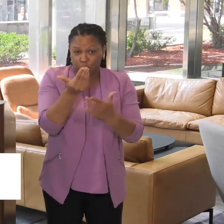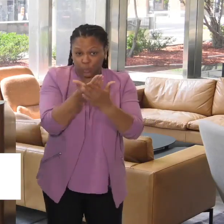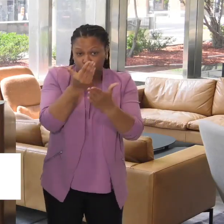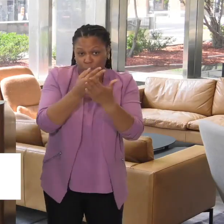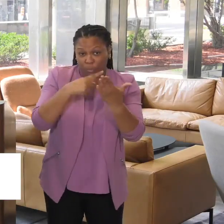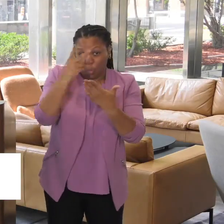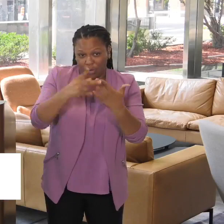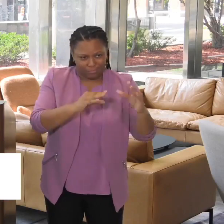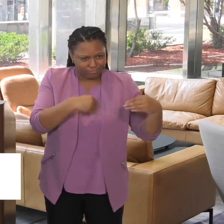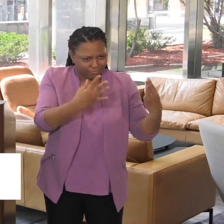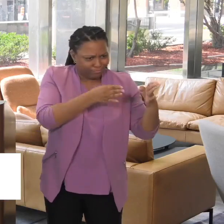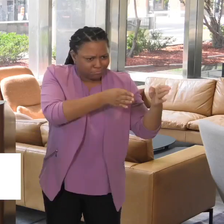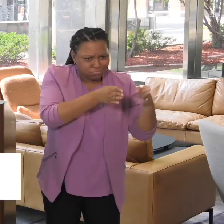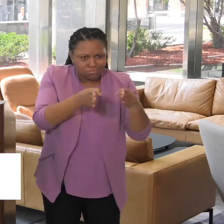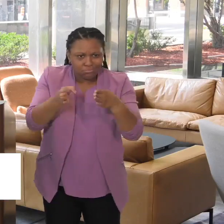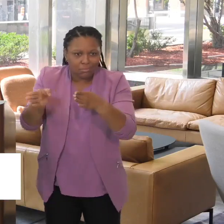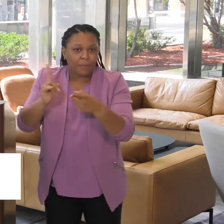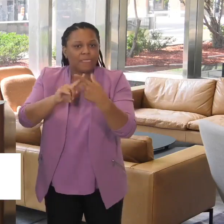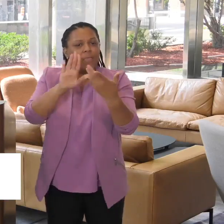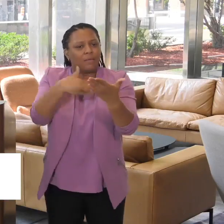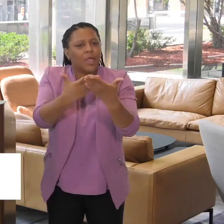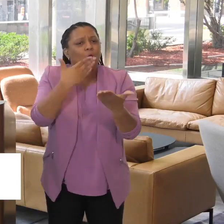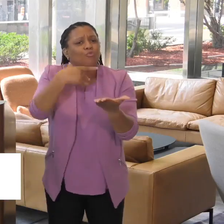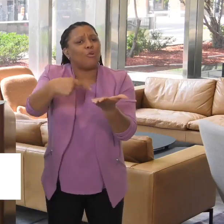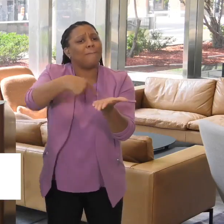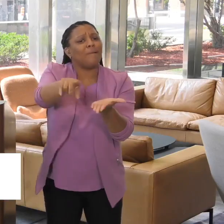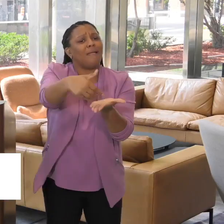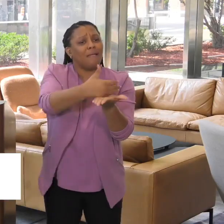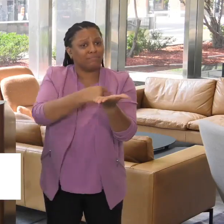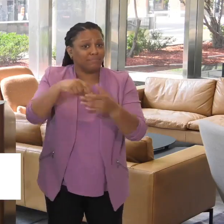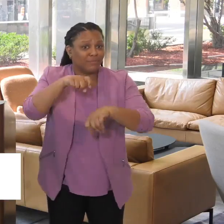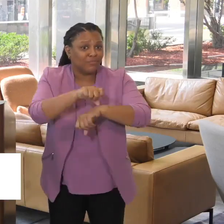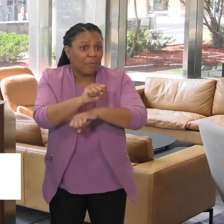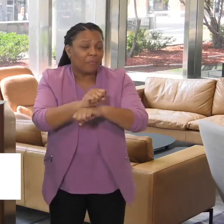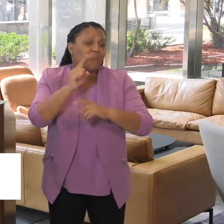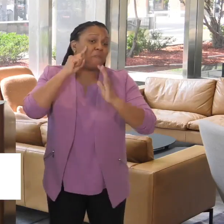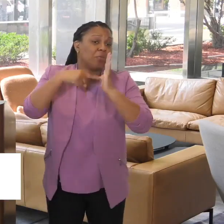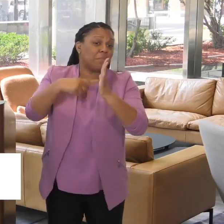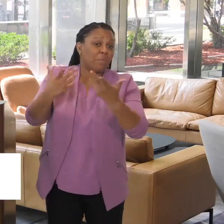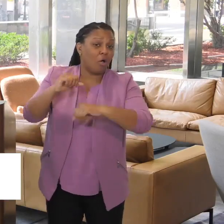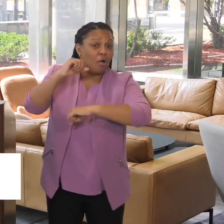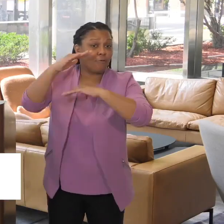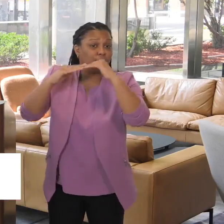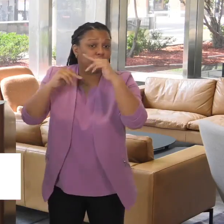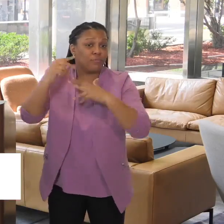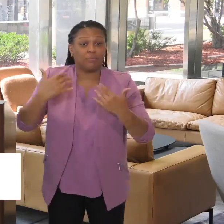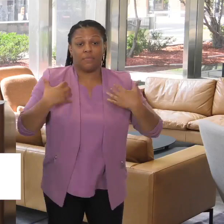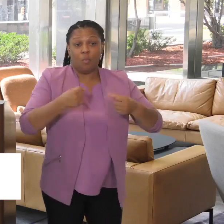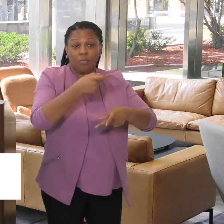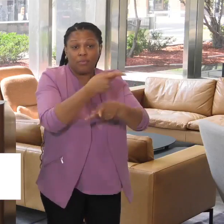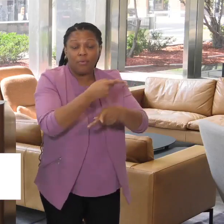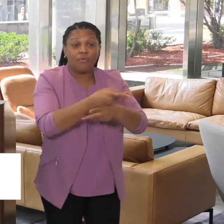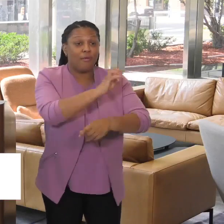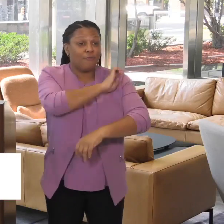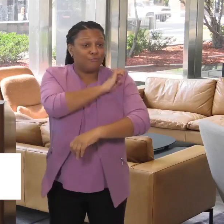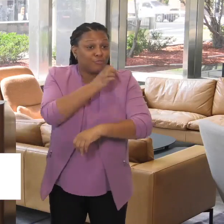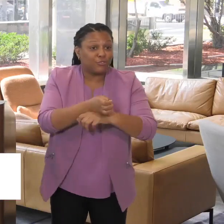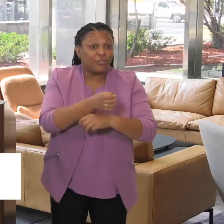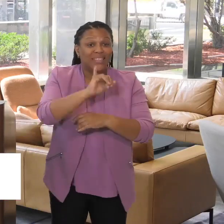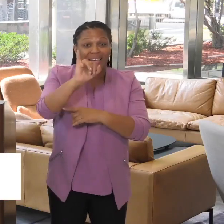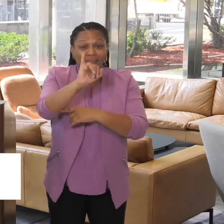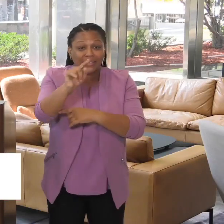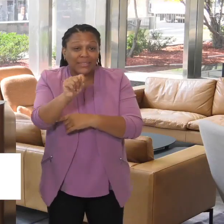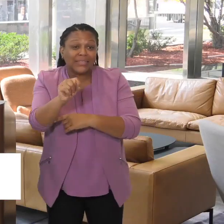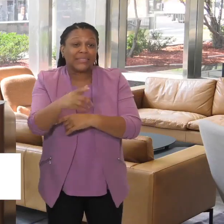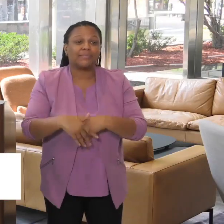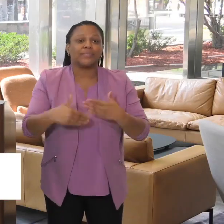good-paying, in-demand careers in construction, in healthcare, energy, information technology, entrepreneurship, just to name a